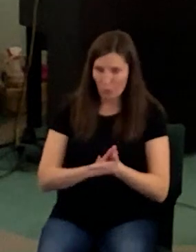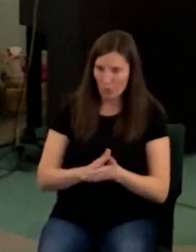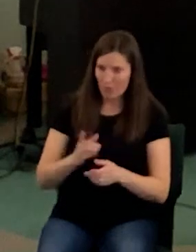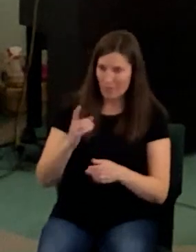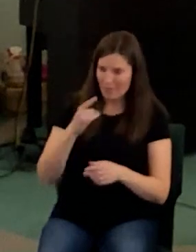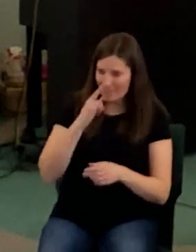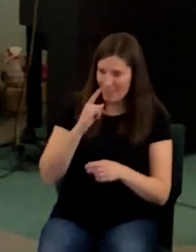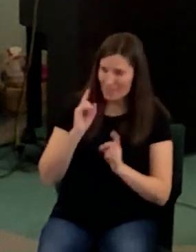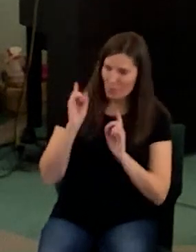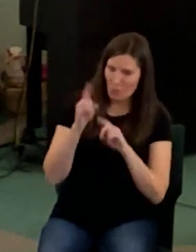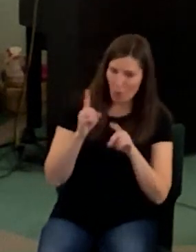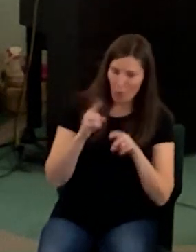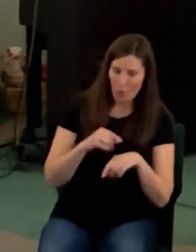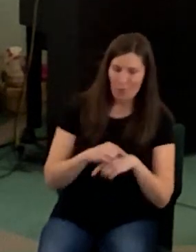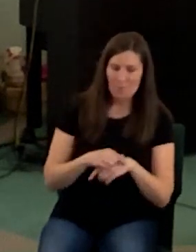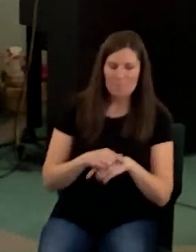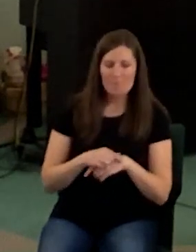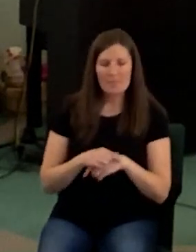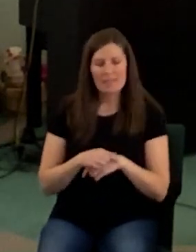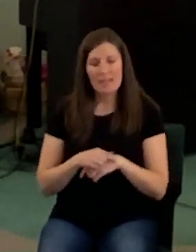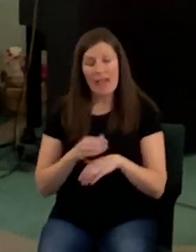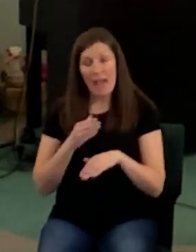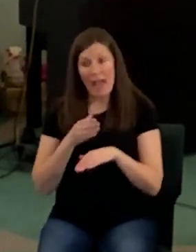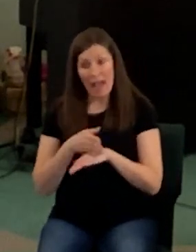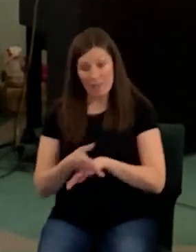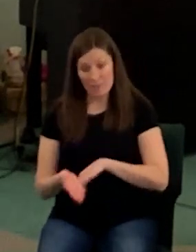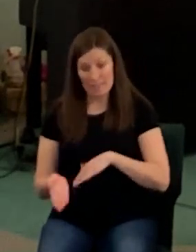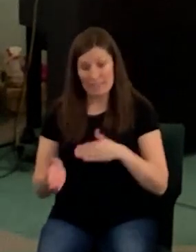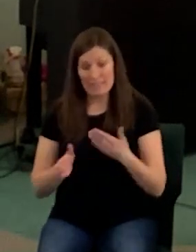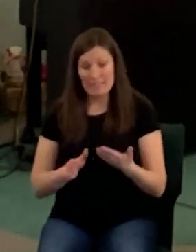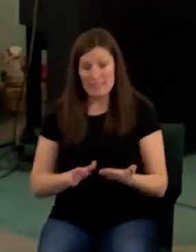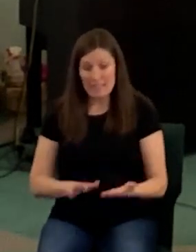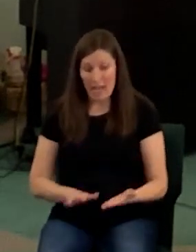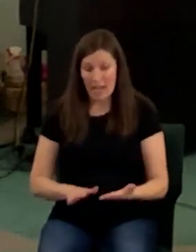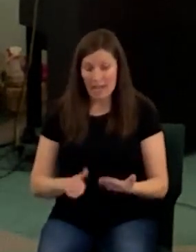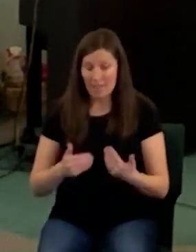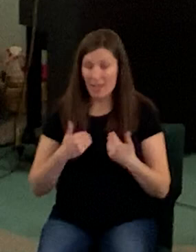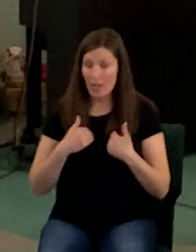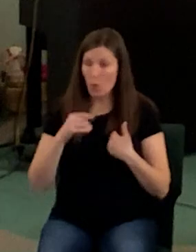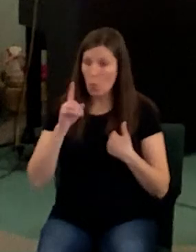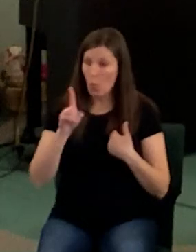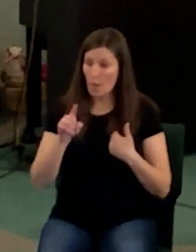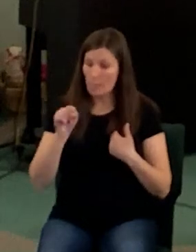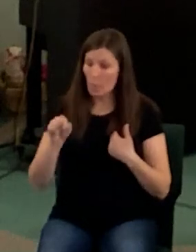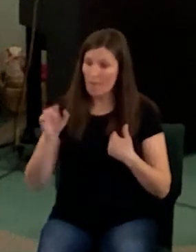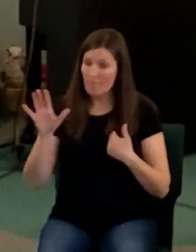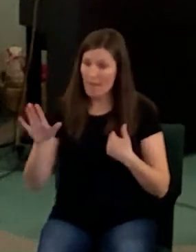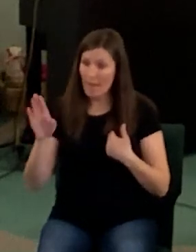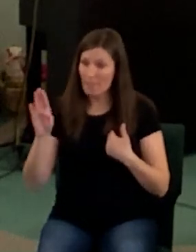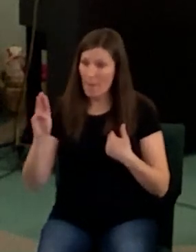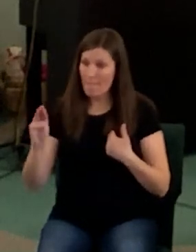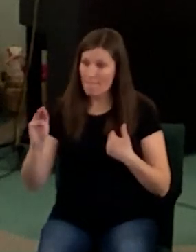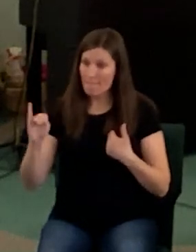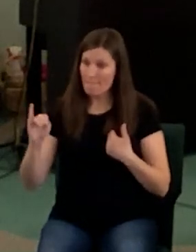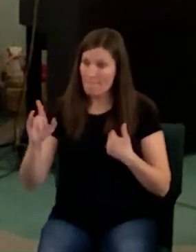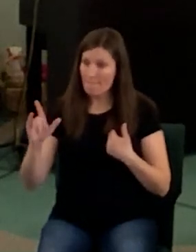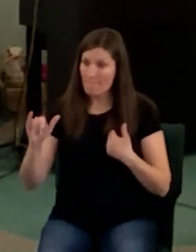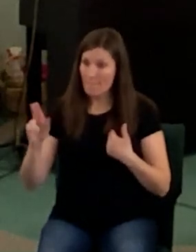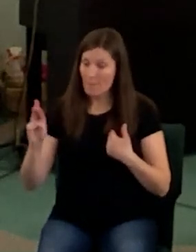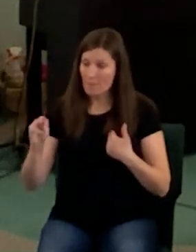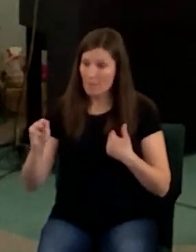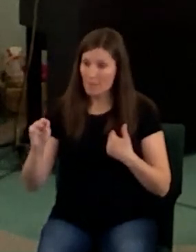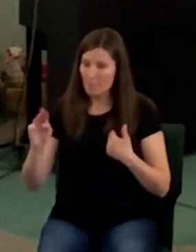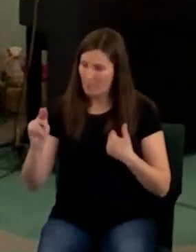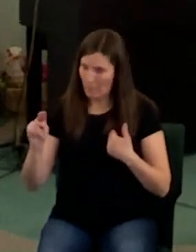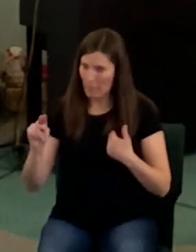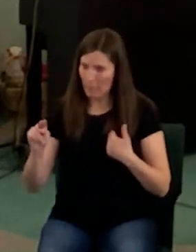which was 20 years after he had died, they had 1.5 million students going through Sunday